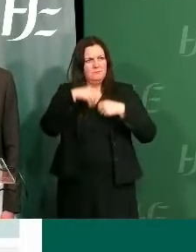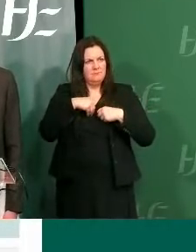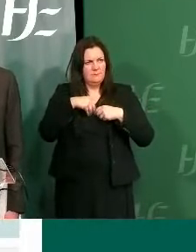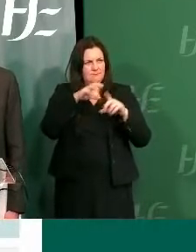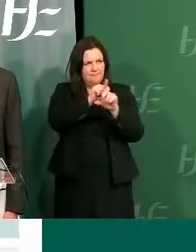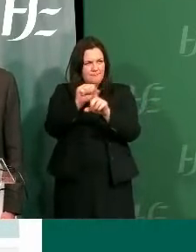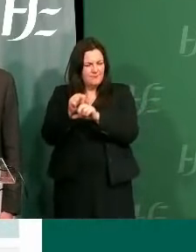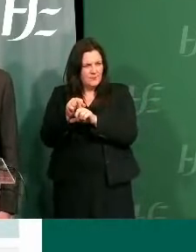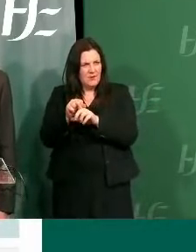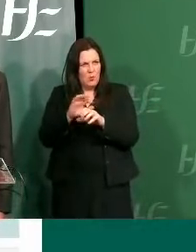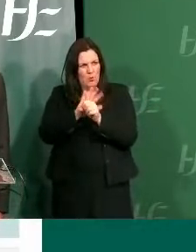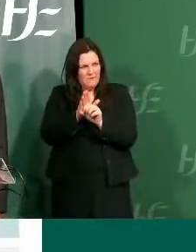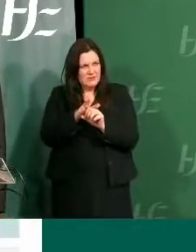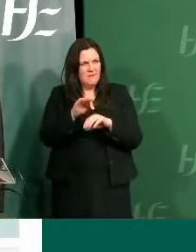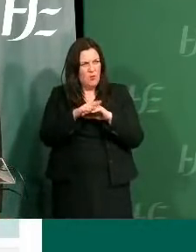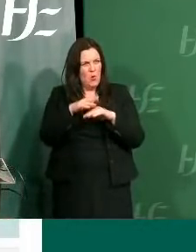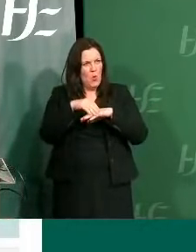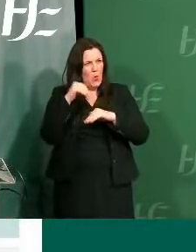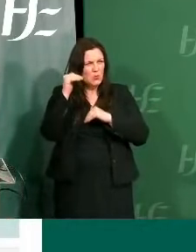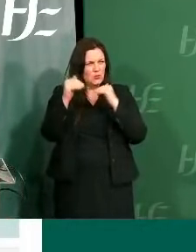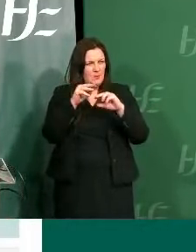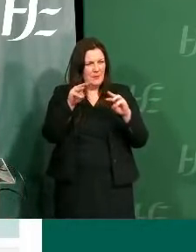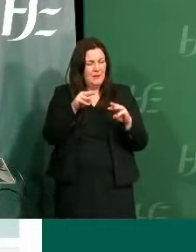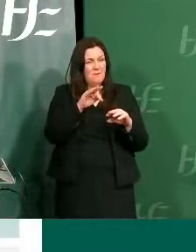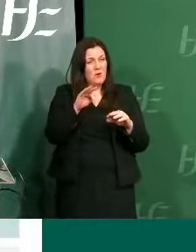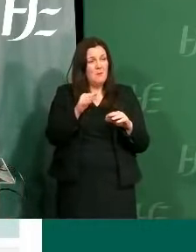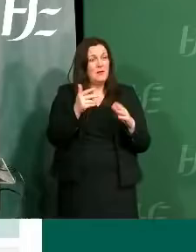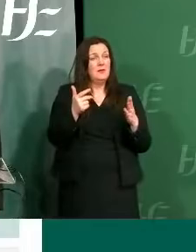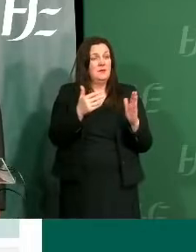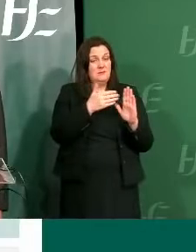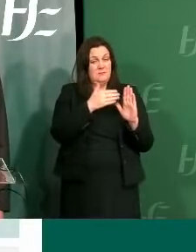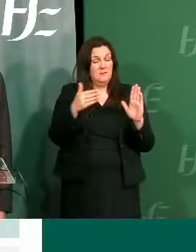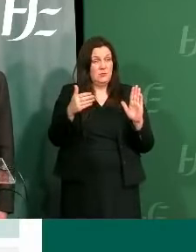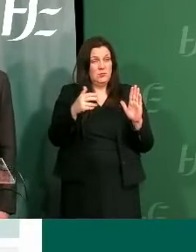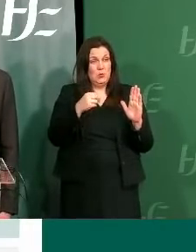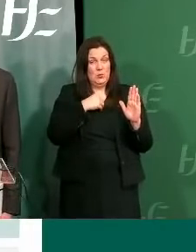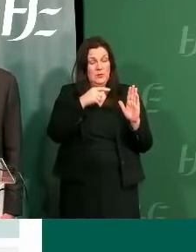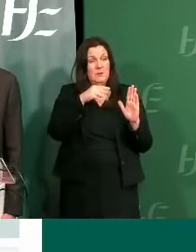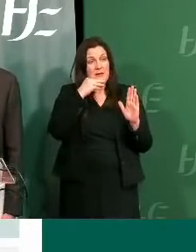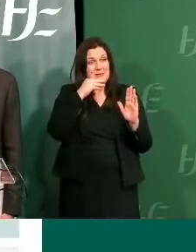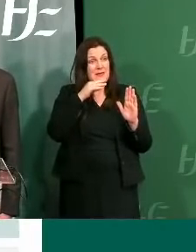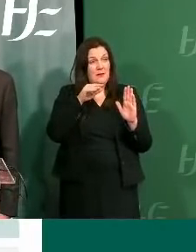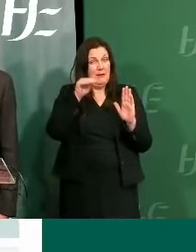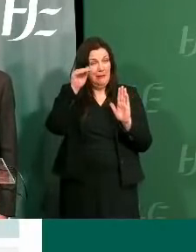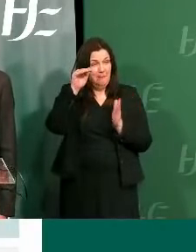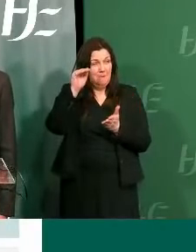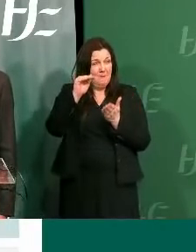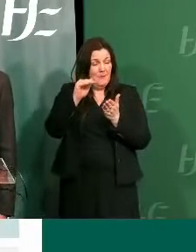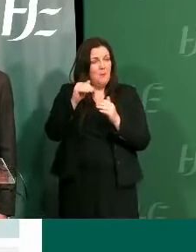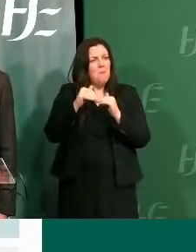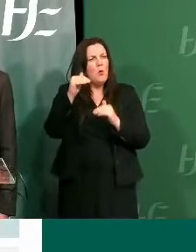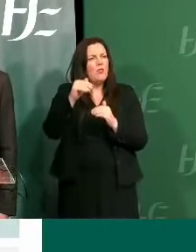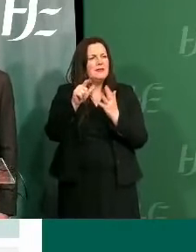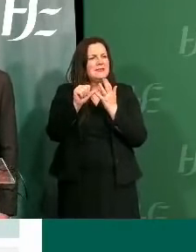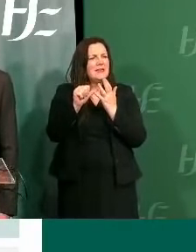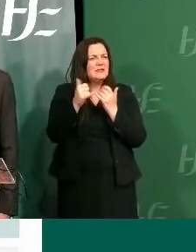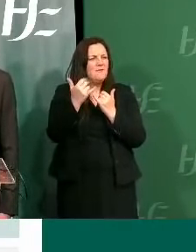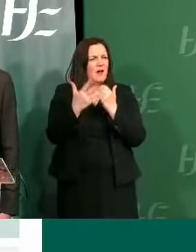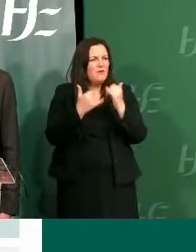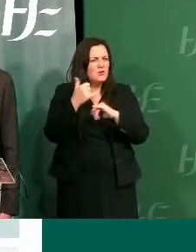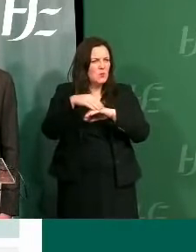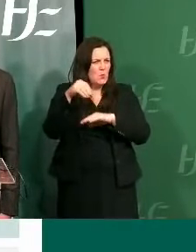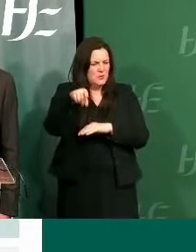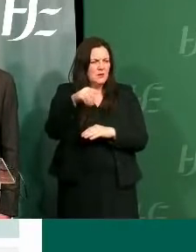that 2-week period from the 24th of November to the 7th of December in the over 65s has fallen slightly again. And this is happening week on week and now